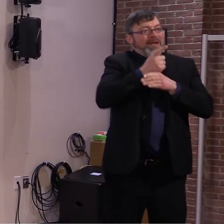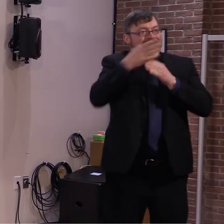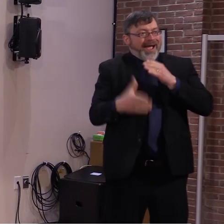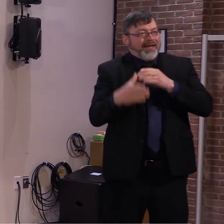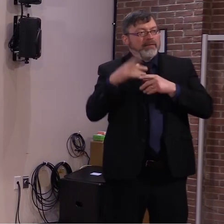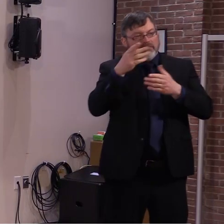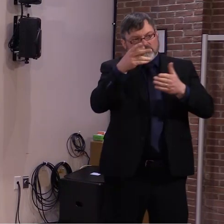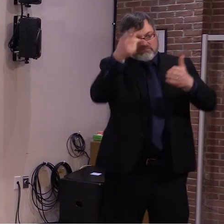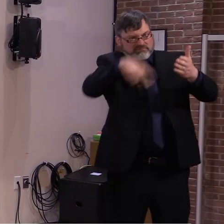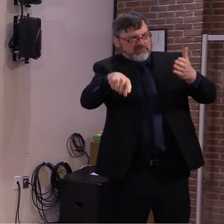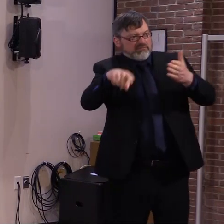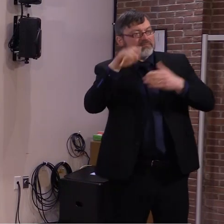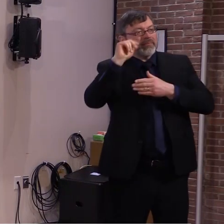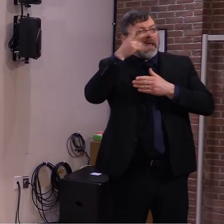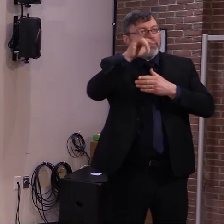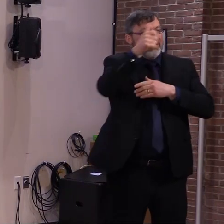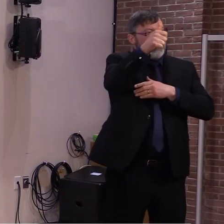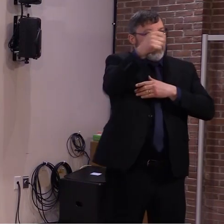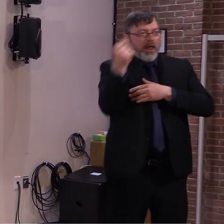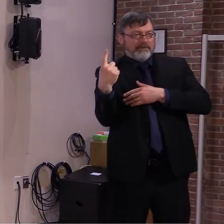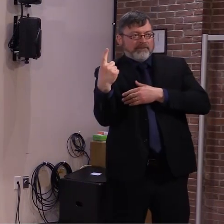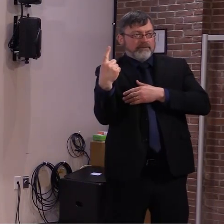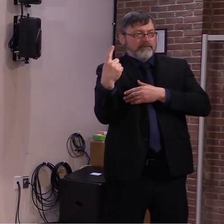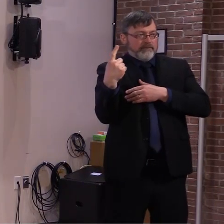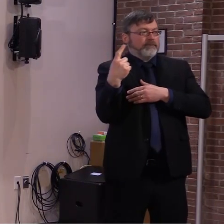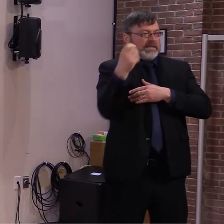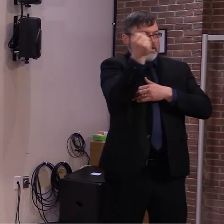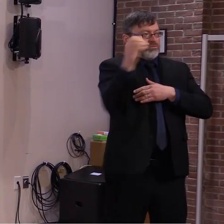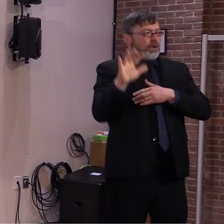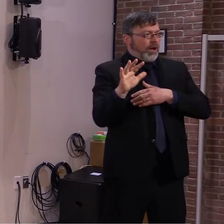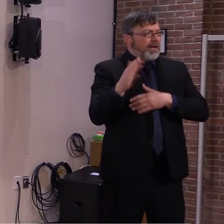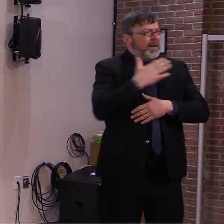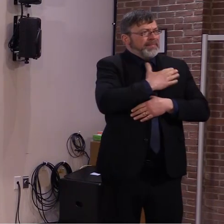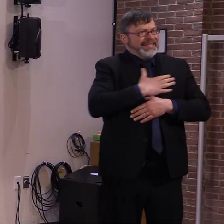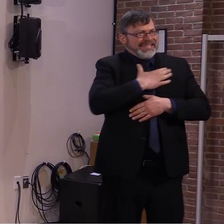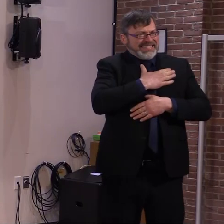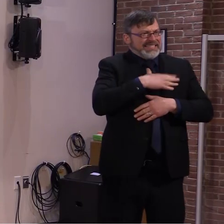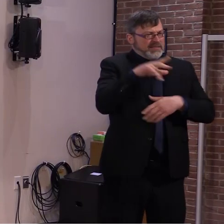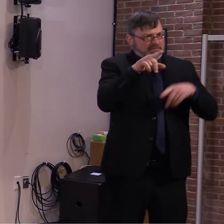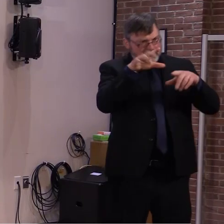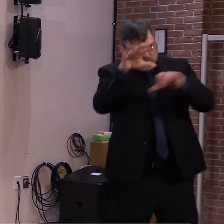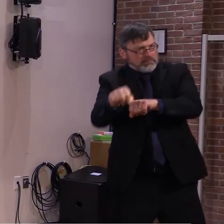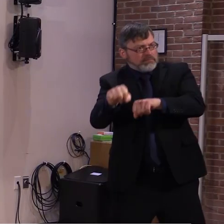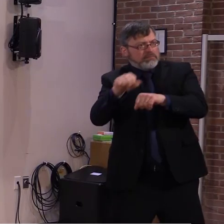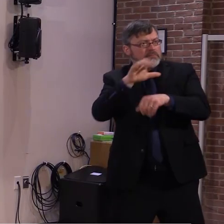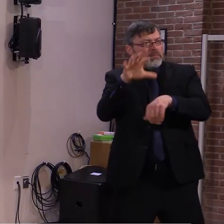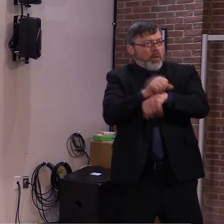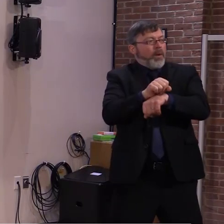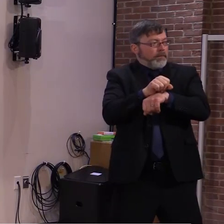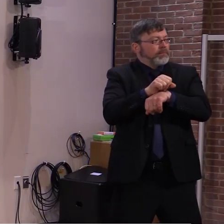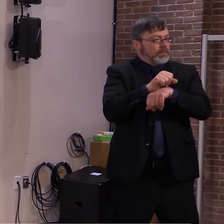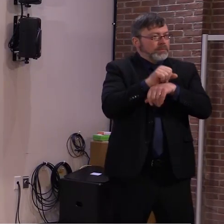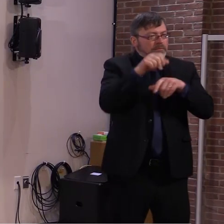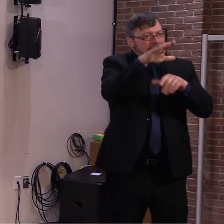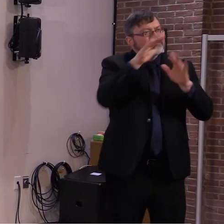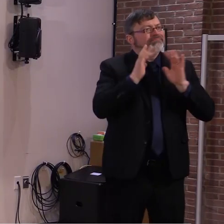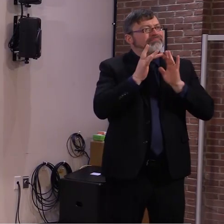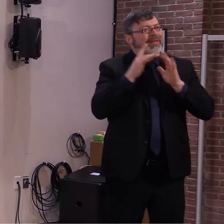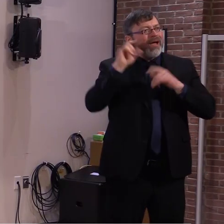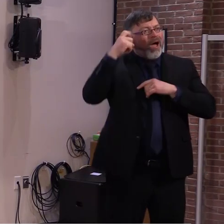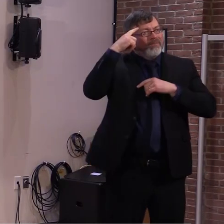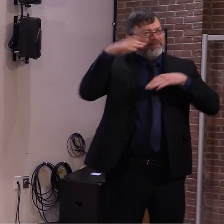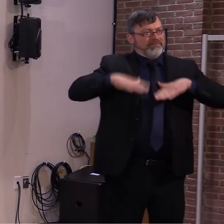an appointment to be vaccinated. By tomorrow, you can make an appointment online at